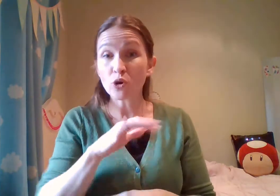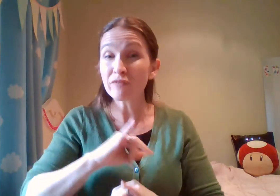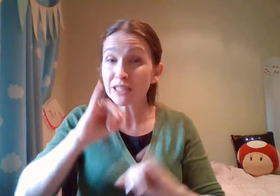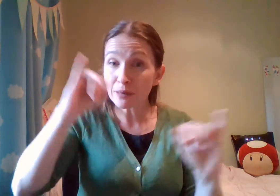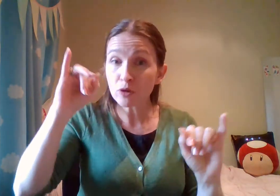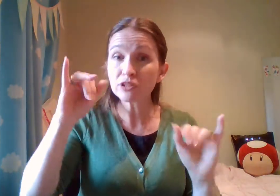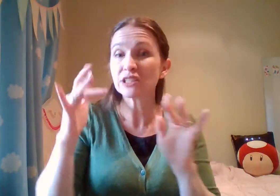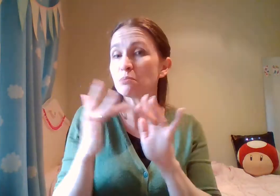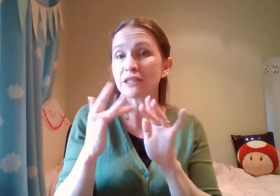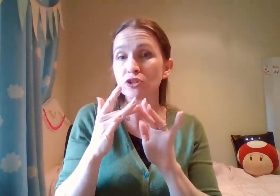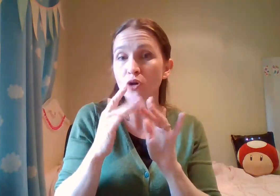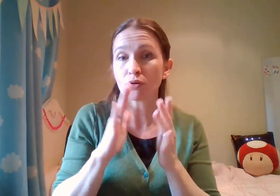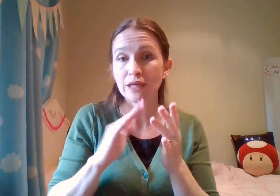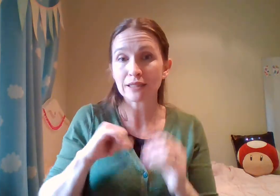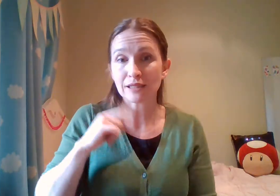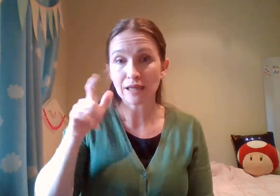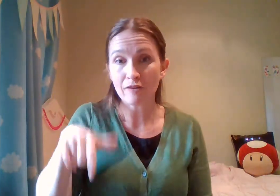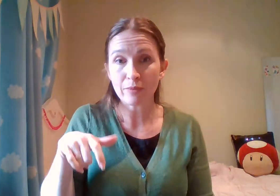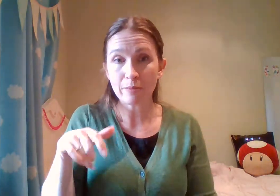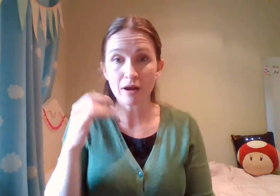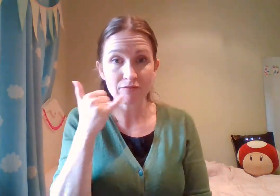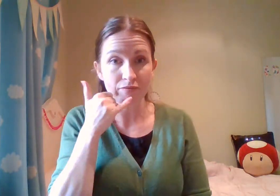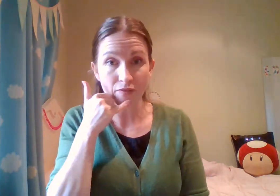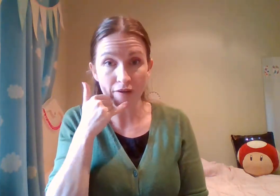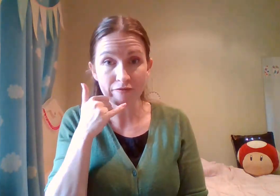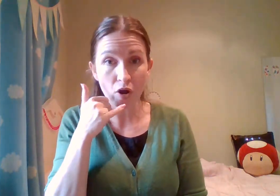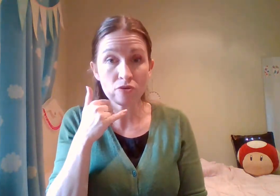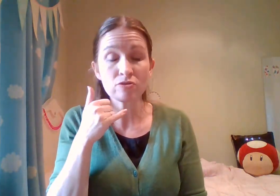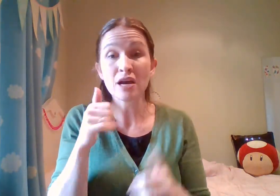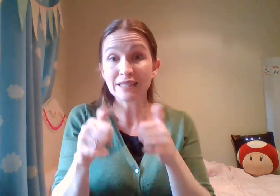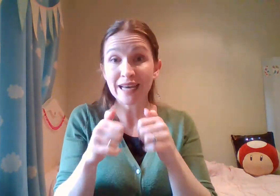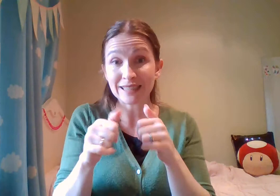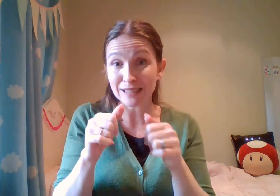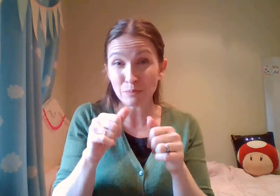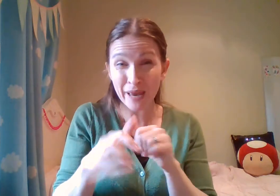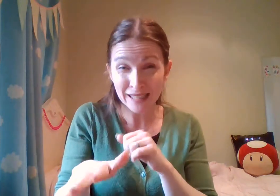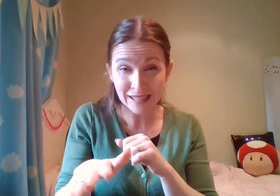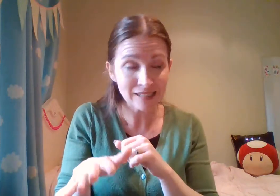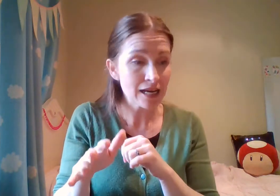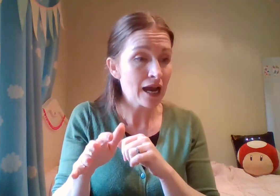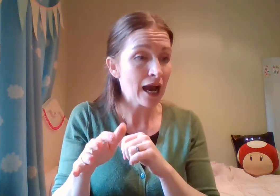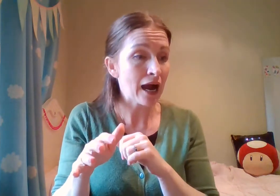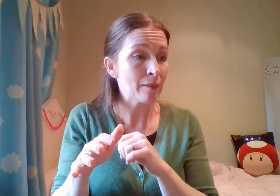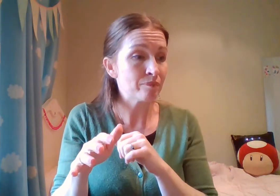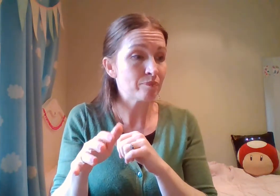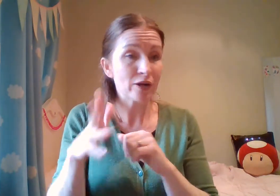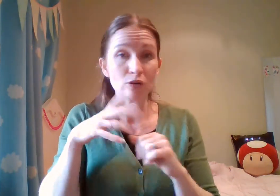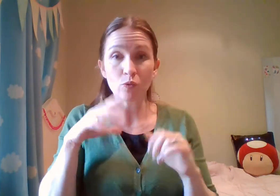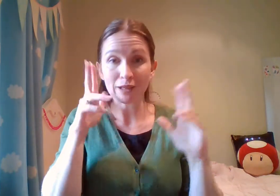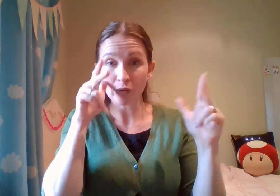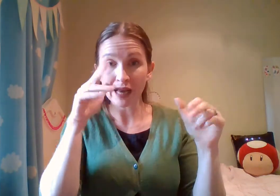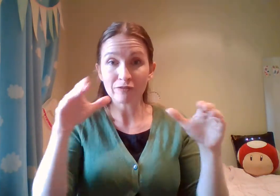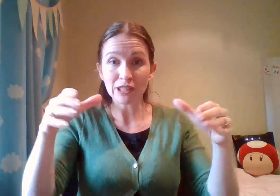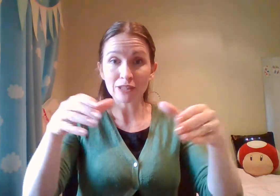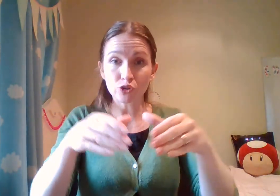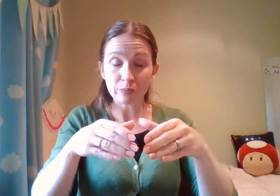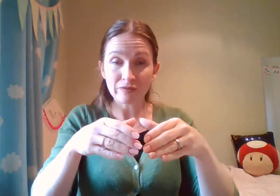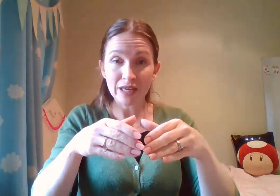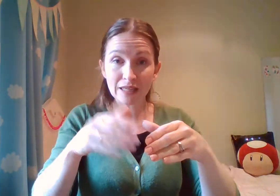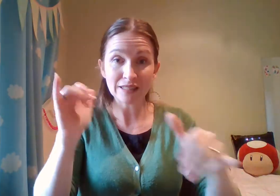there's an emergency, please just contact a staff member by phone. Text is best. because we're looking after a large group of kids.